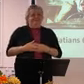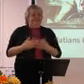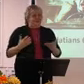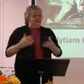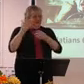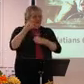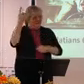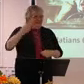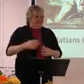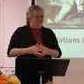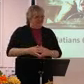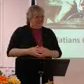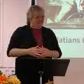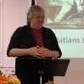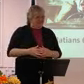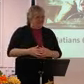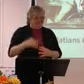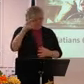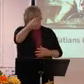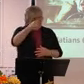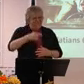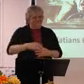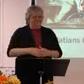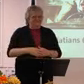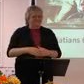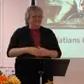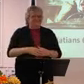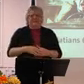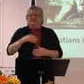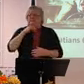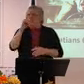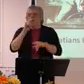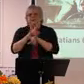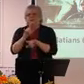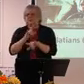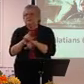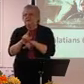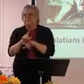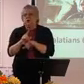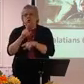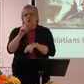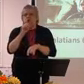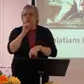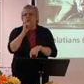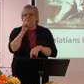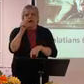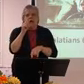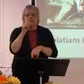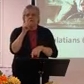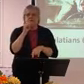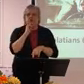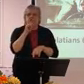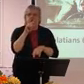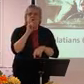So don't be deceived. You won't get away with anything.